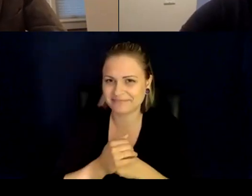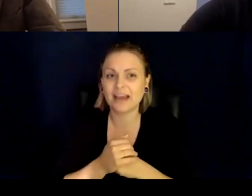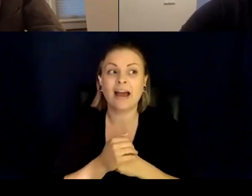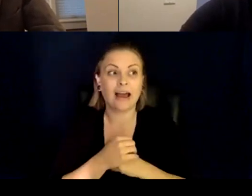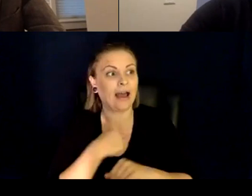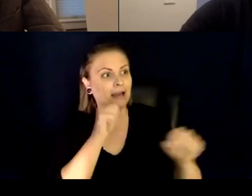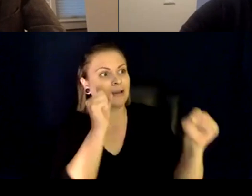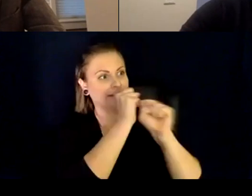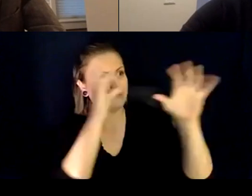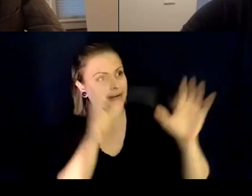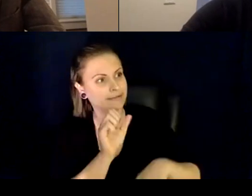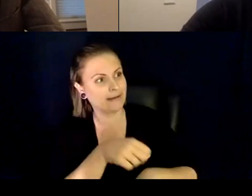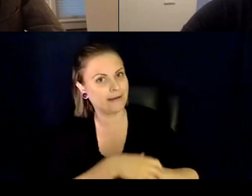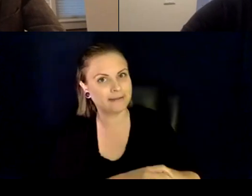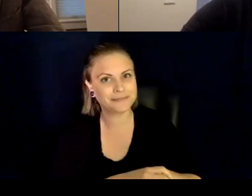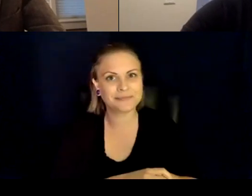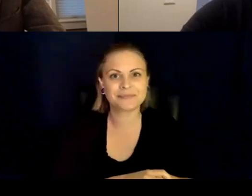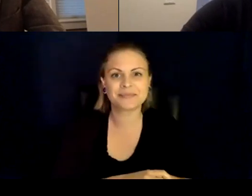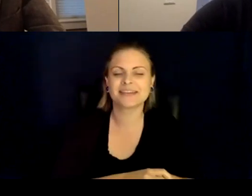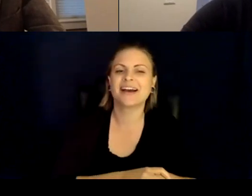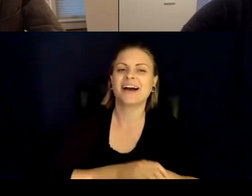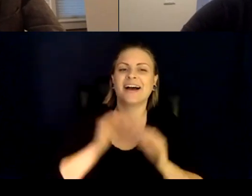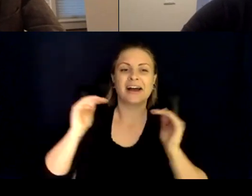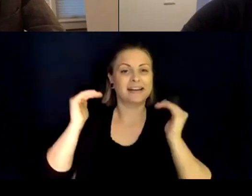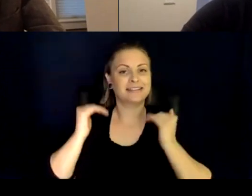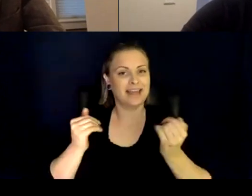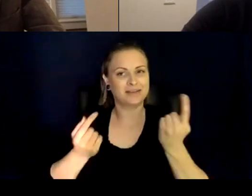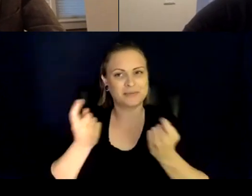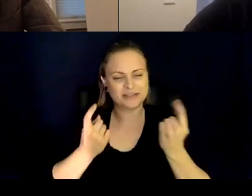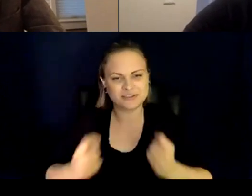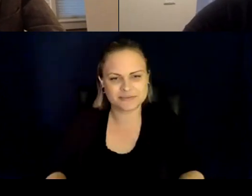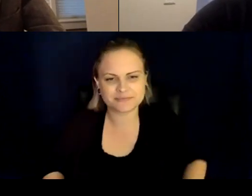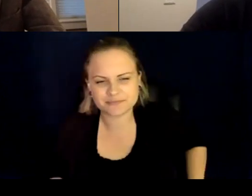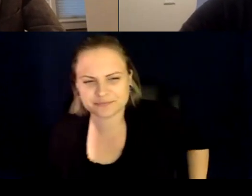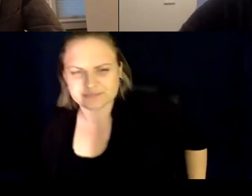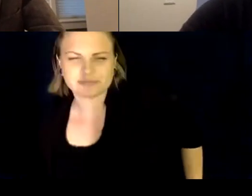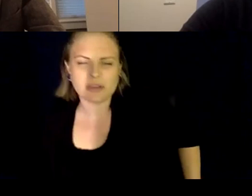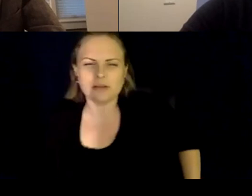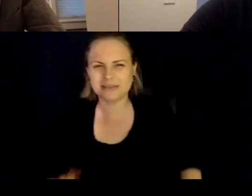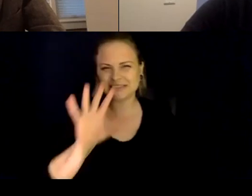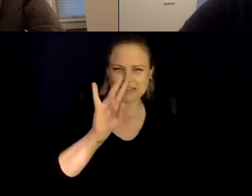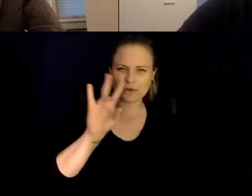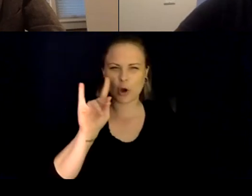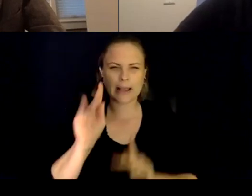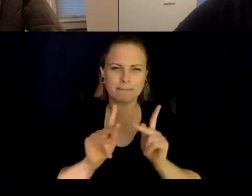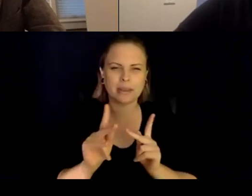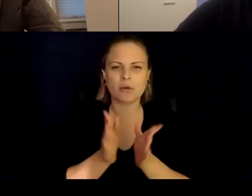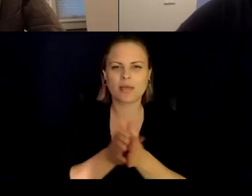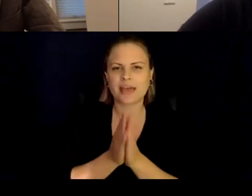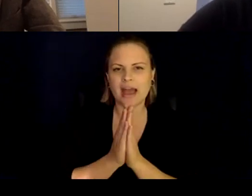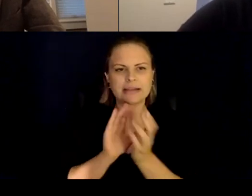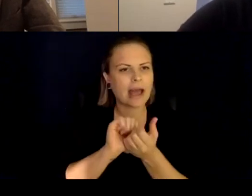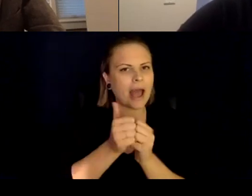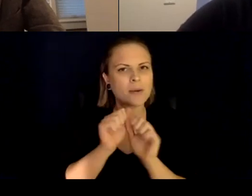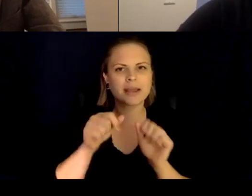imagine. You then had 7 or 8 people in a row asking how they can get their books